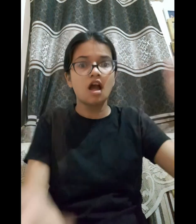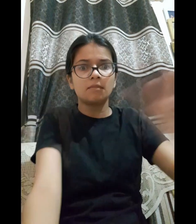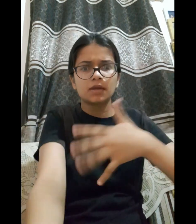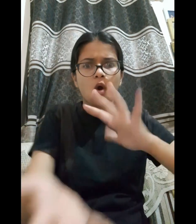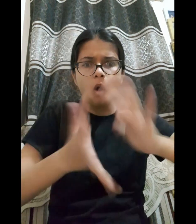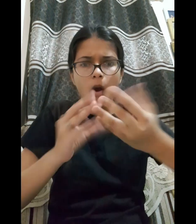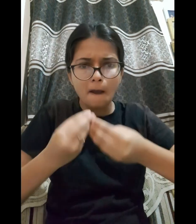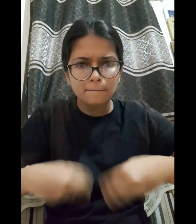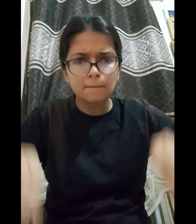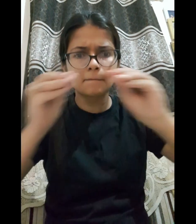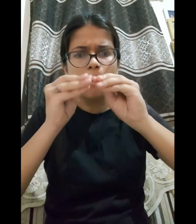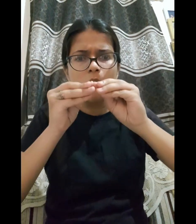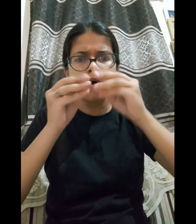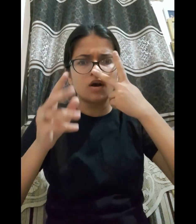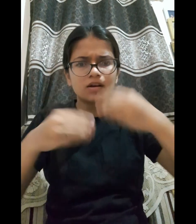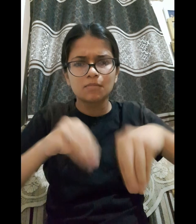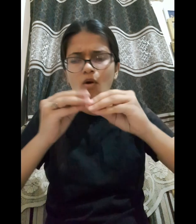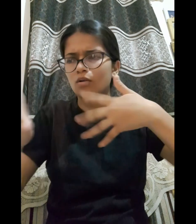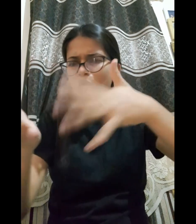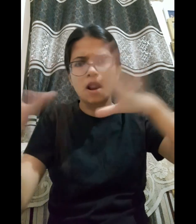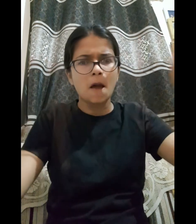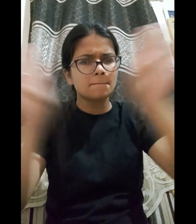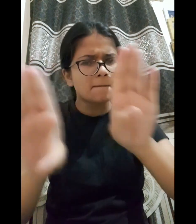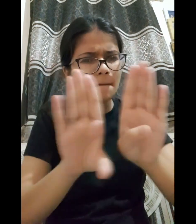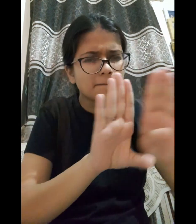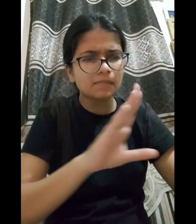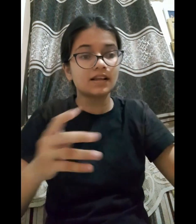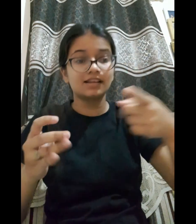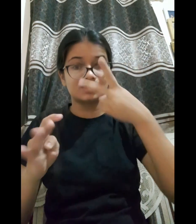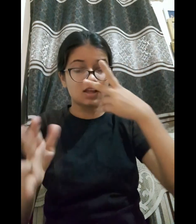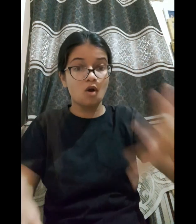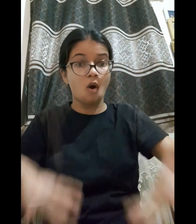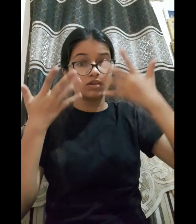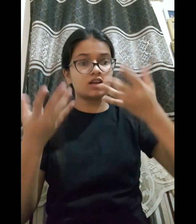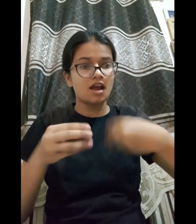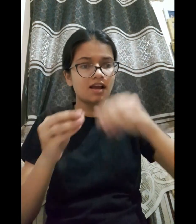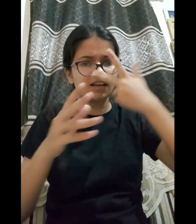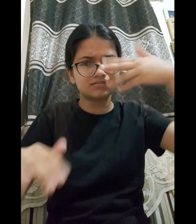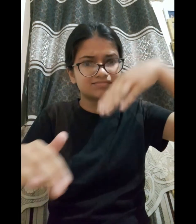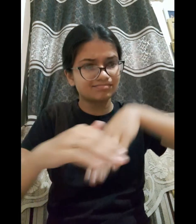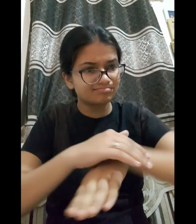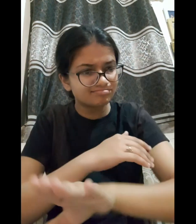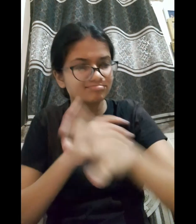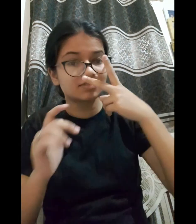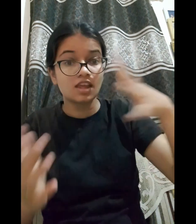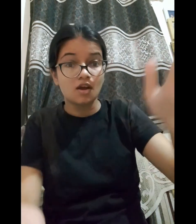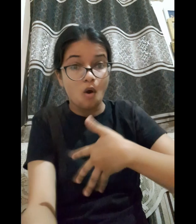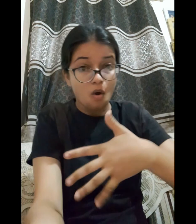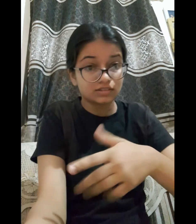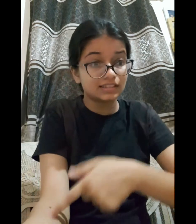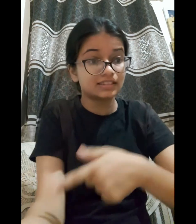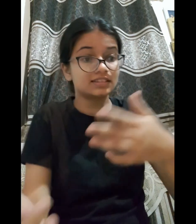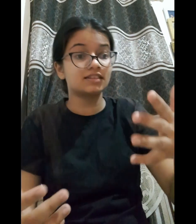clotted, and you reach a stage when you need to have oxygen given externally. And the oxygen flow rate will go